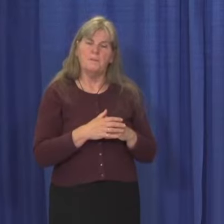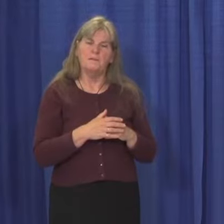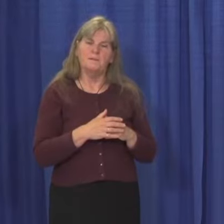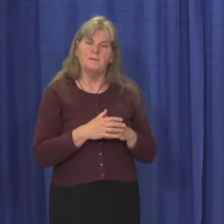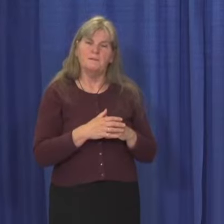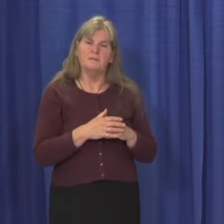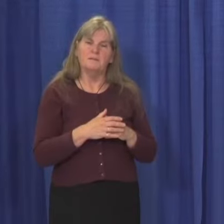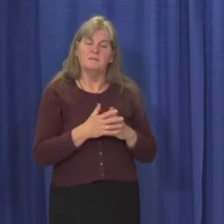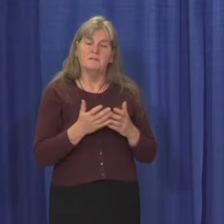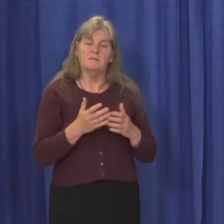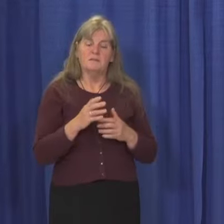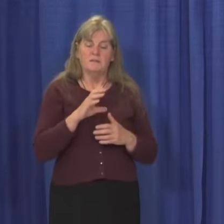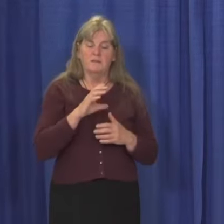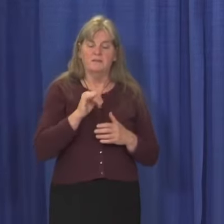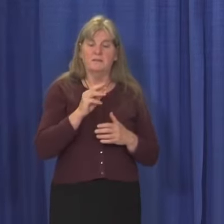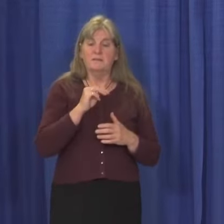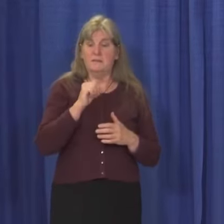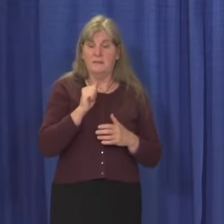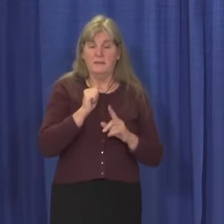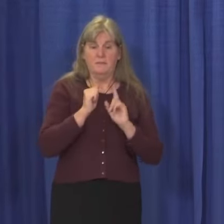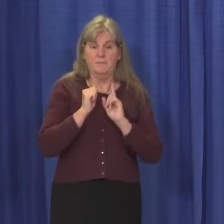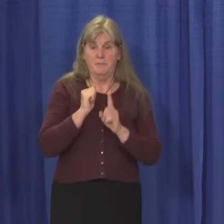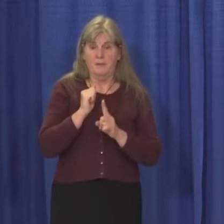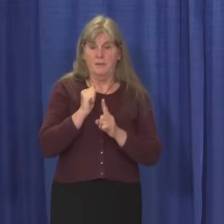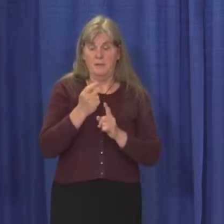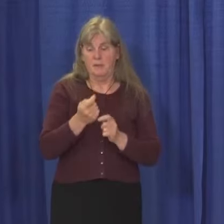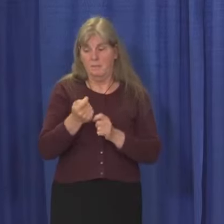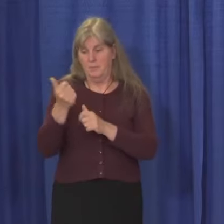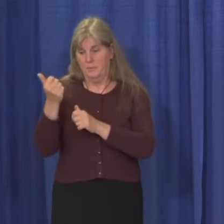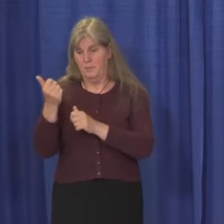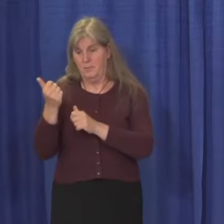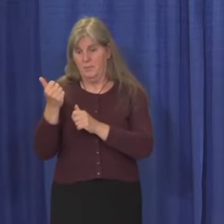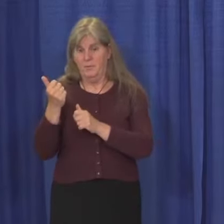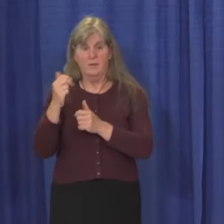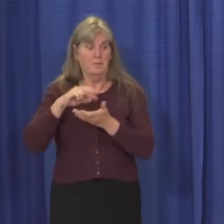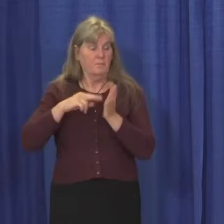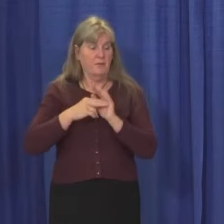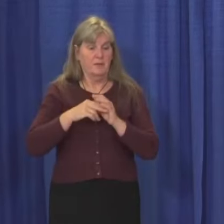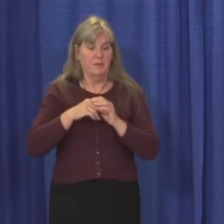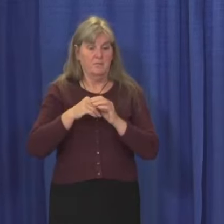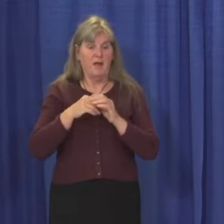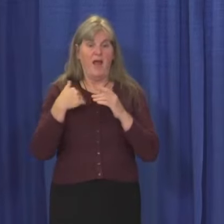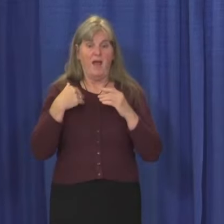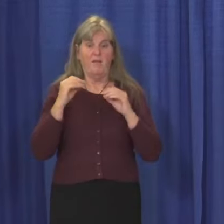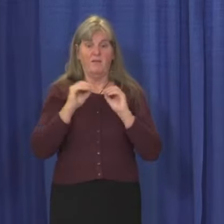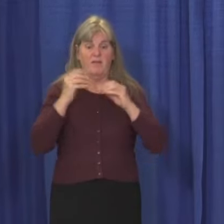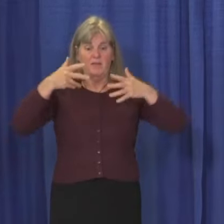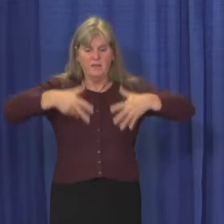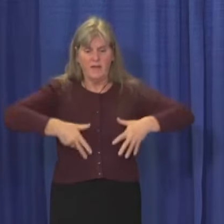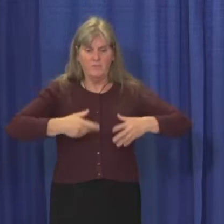when there's no more SEMA, it doesn't mean that we don't have tools anymore. It means that we are